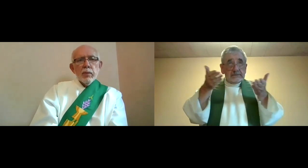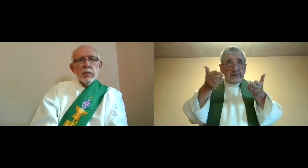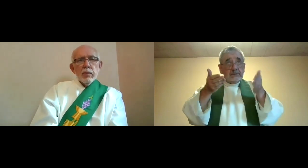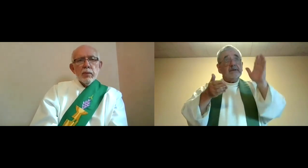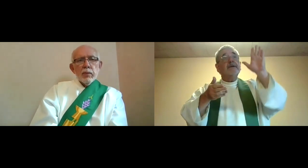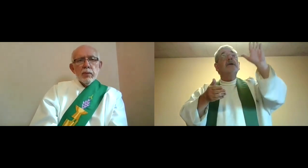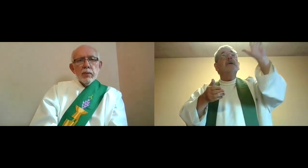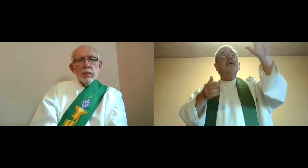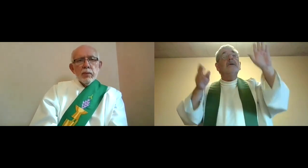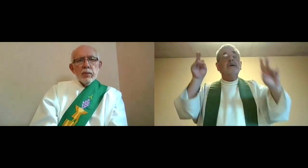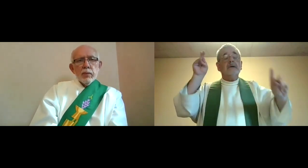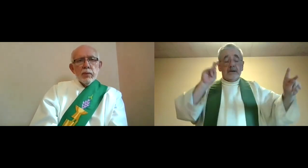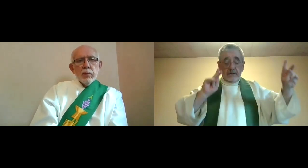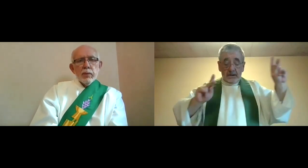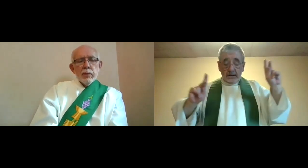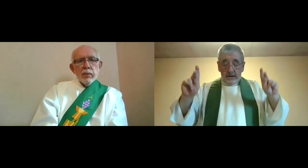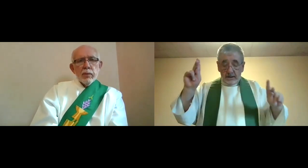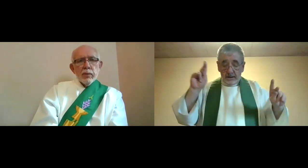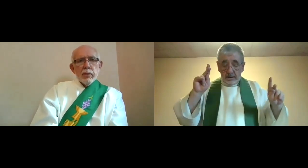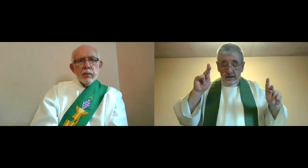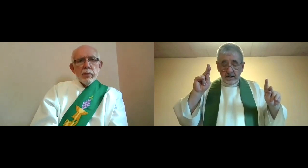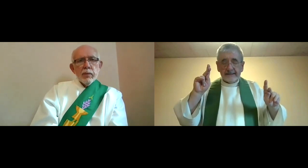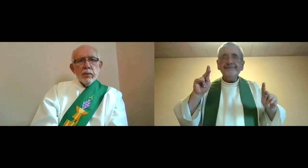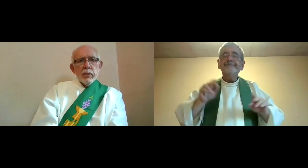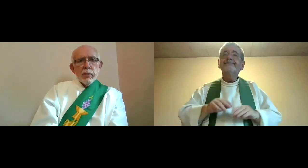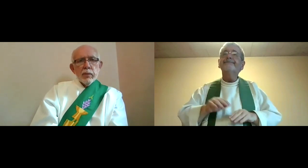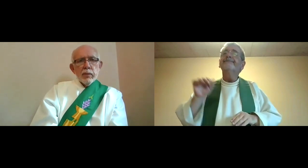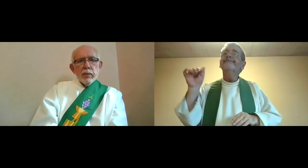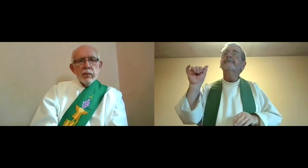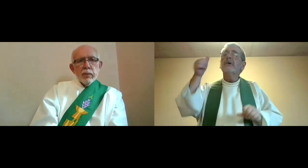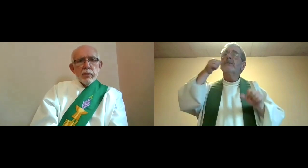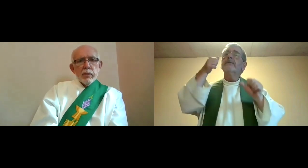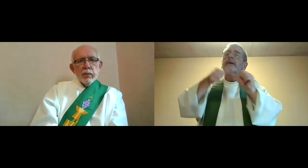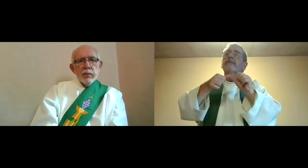and all those who serve your people.